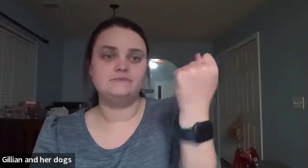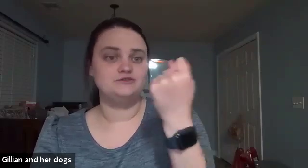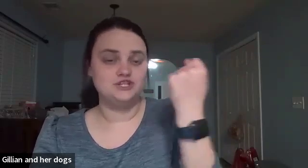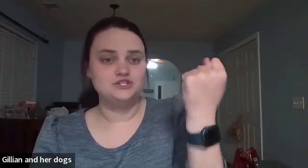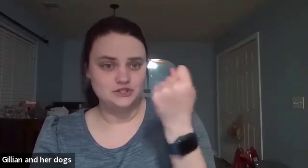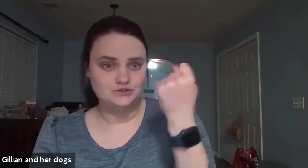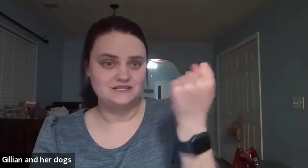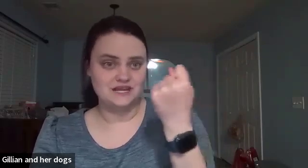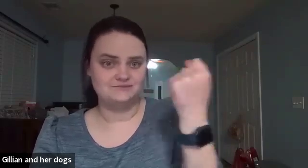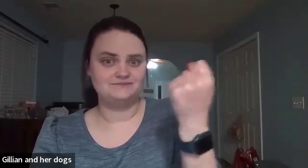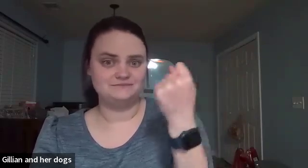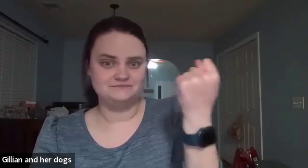circular motion. Tuesday.